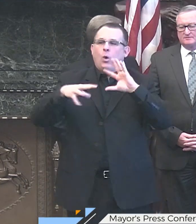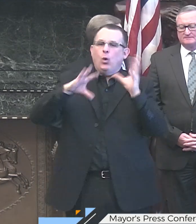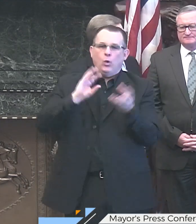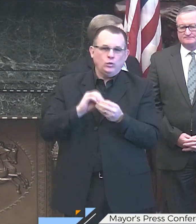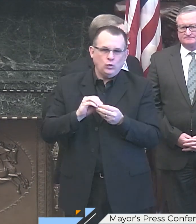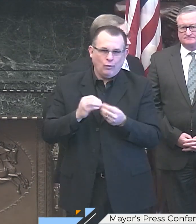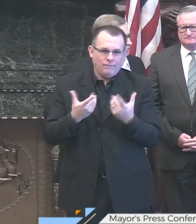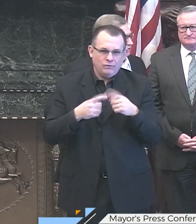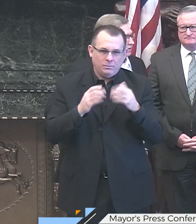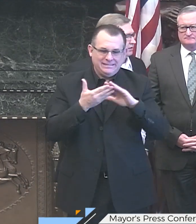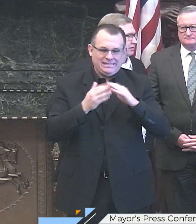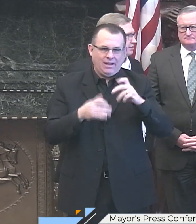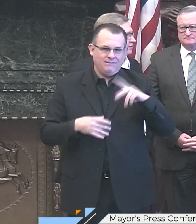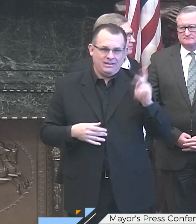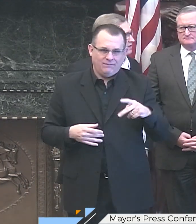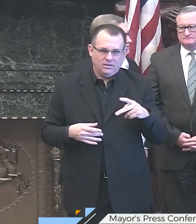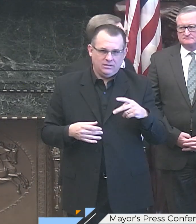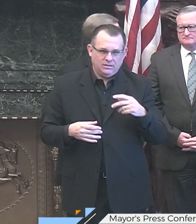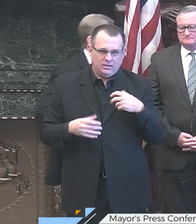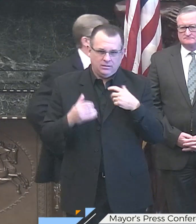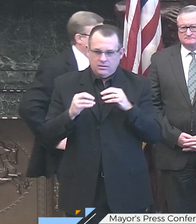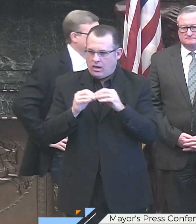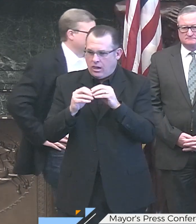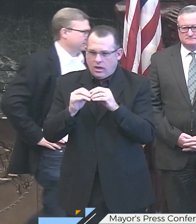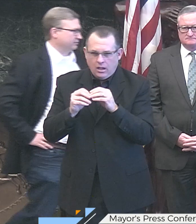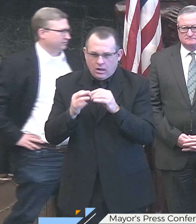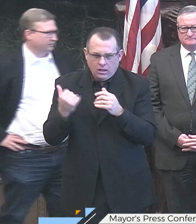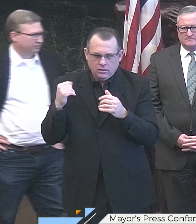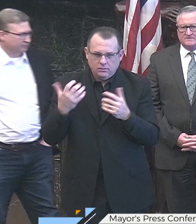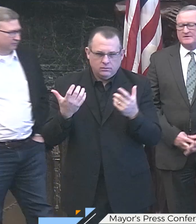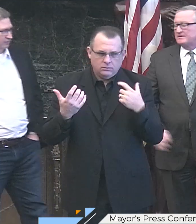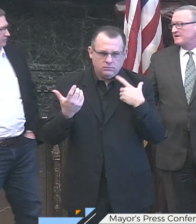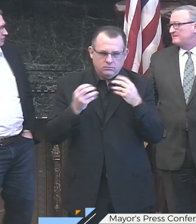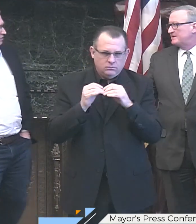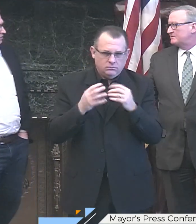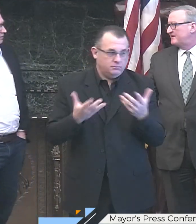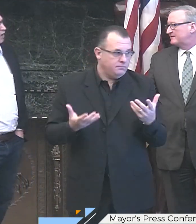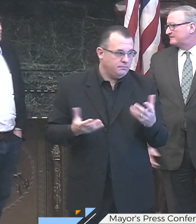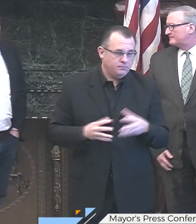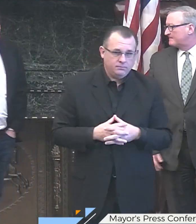city as overall. Yeah, no. Roughly around 30,000.